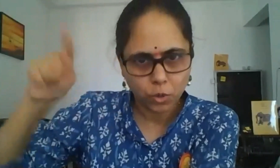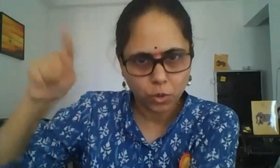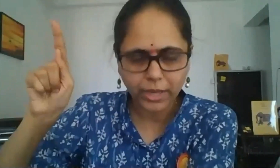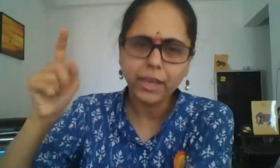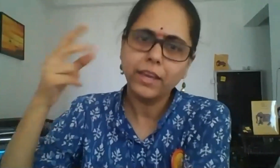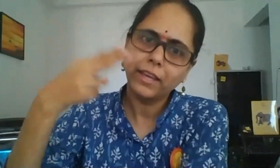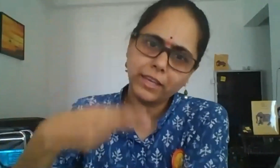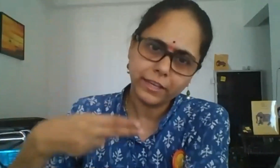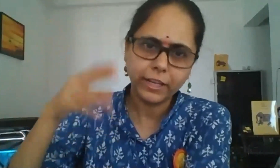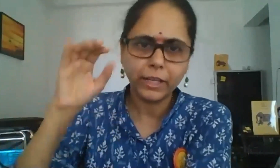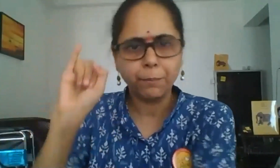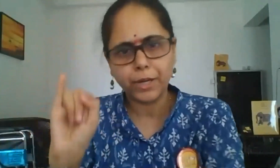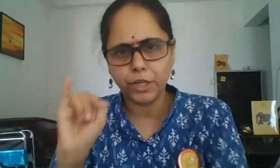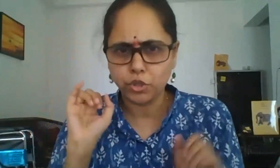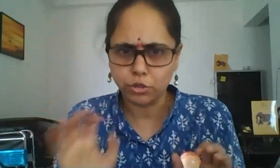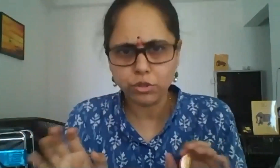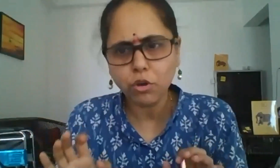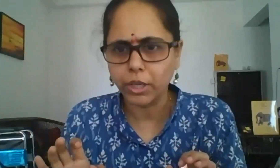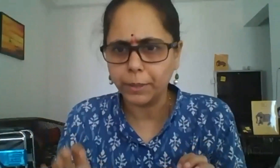okay. Hearing impaired is also okay.